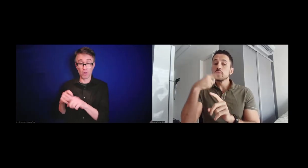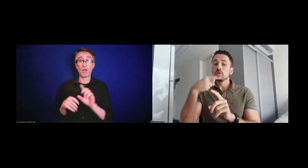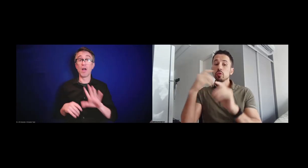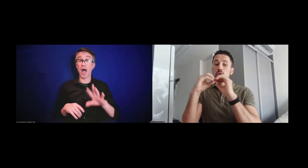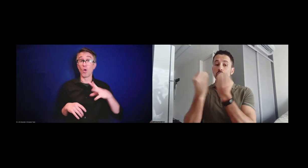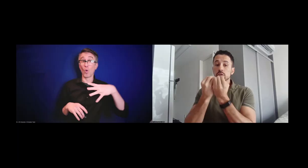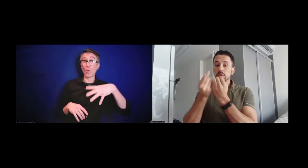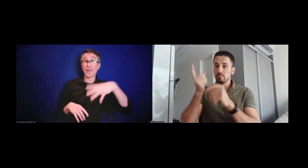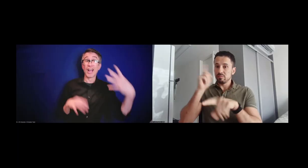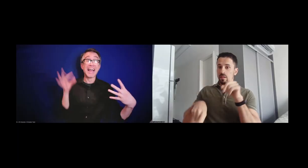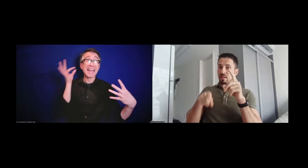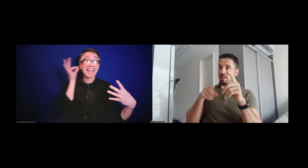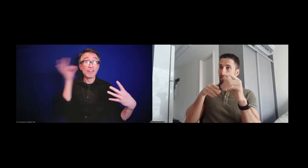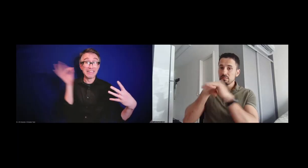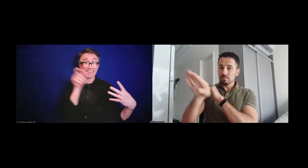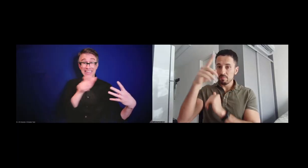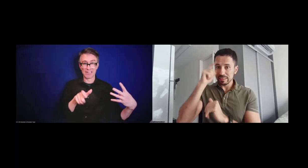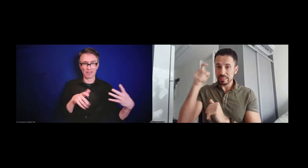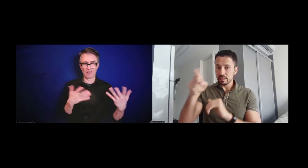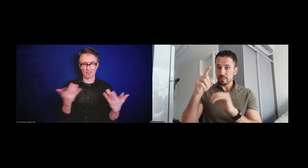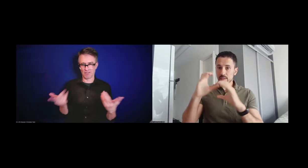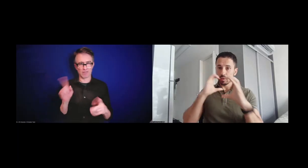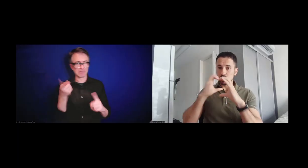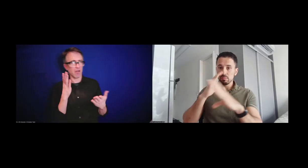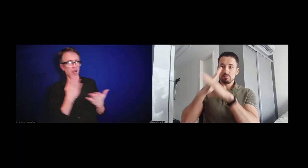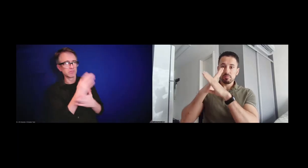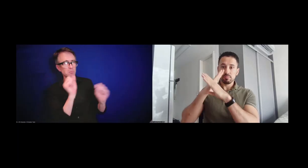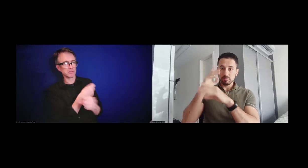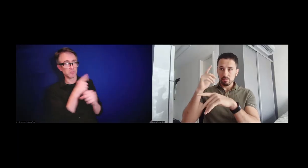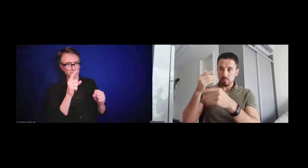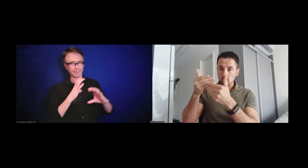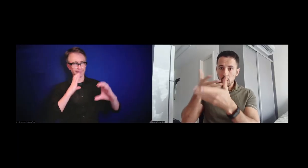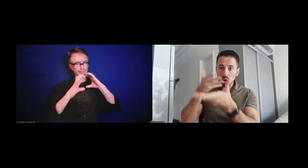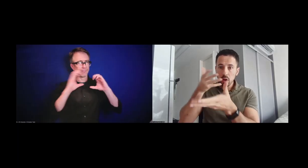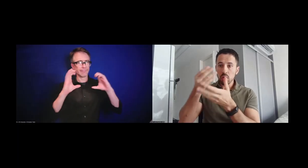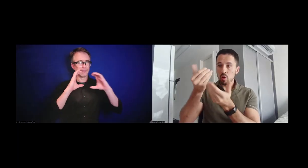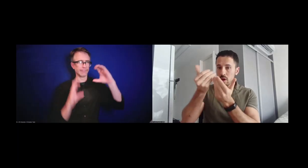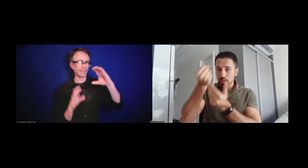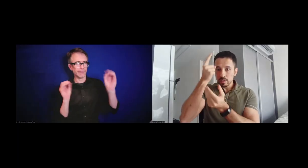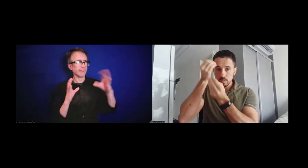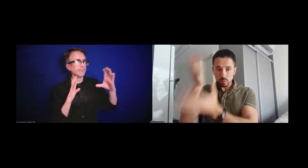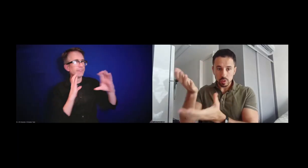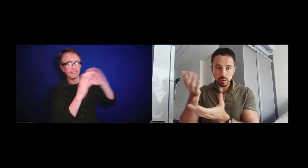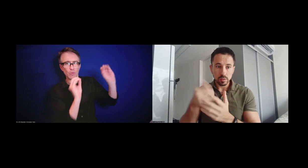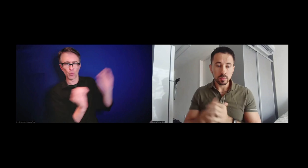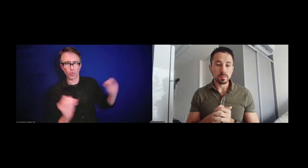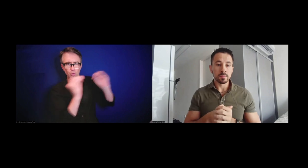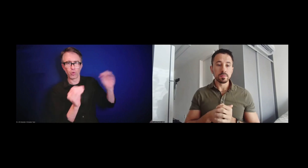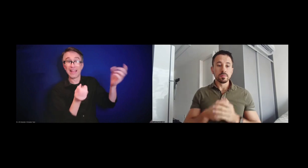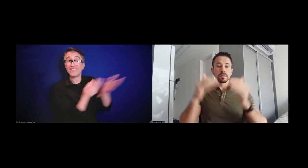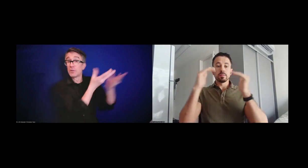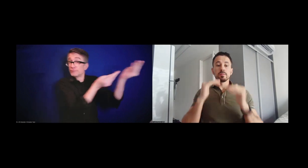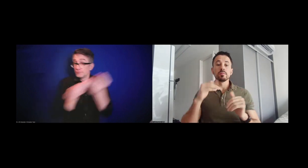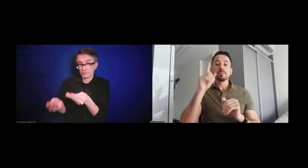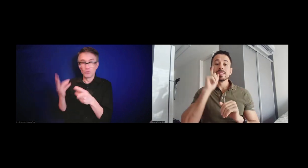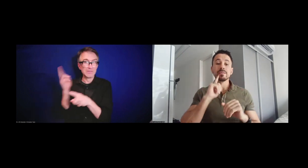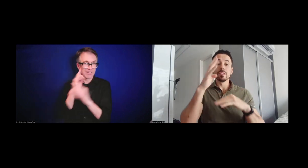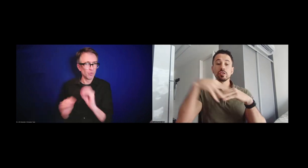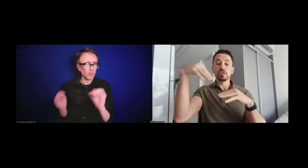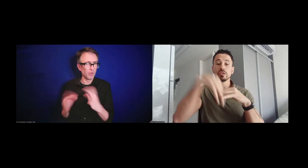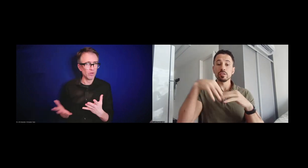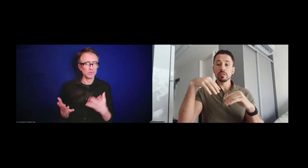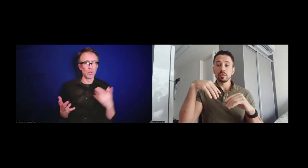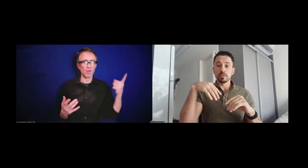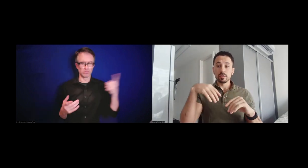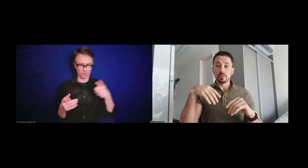discrimination is there. You also have queer hearing organizations they're not able to access. Deaf individuals are not able to access because